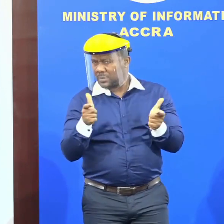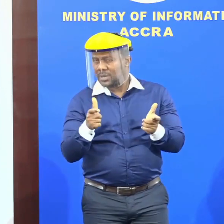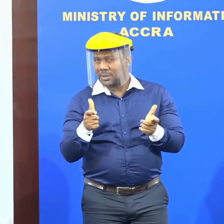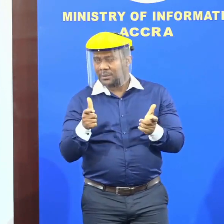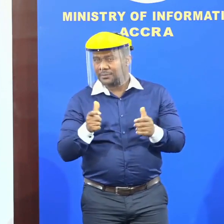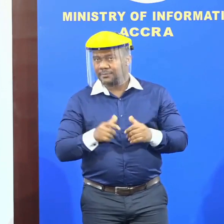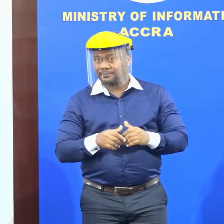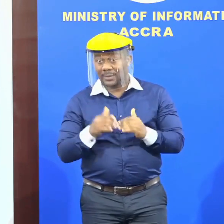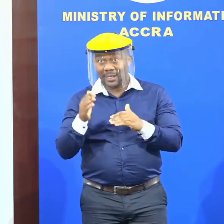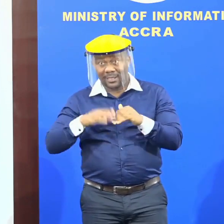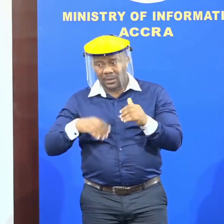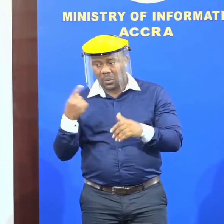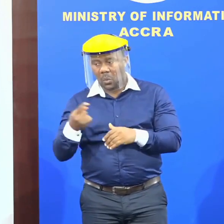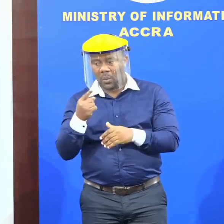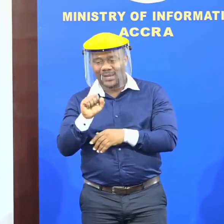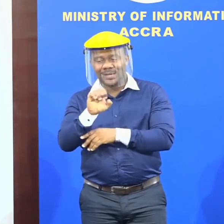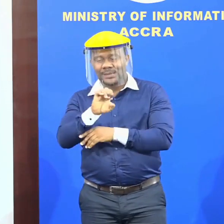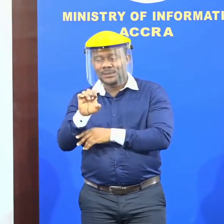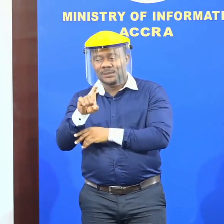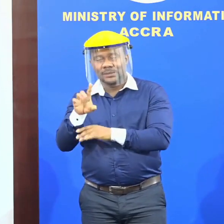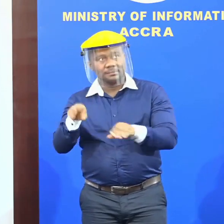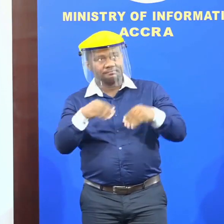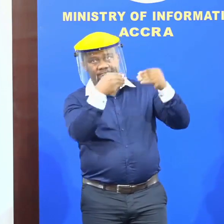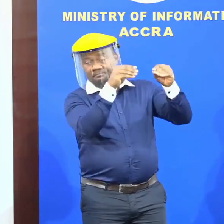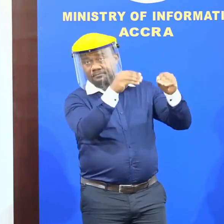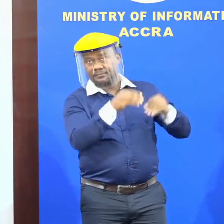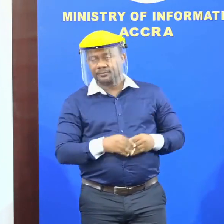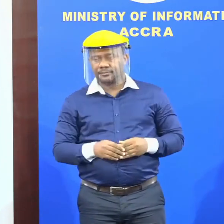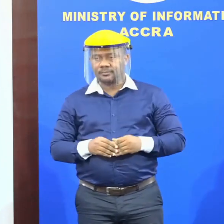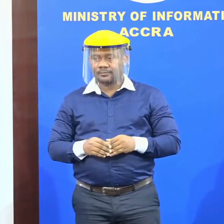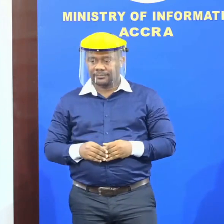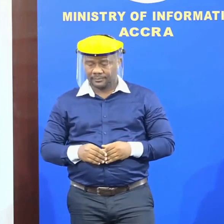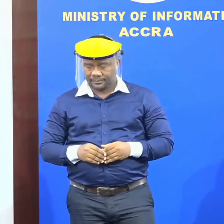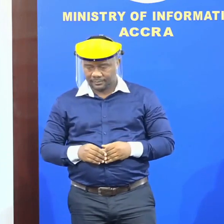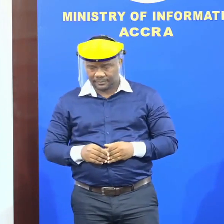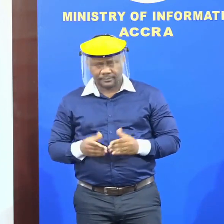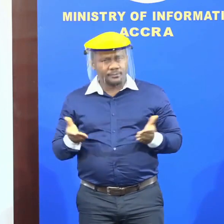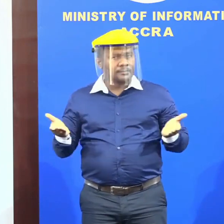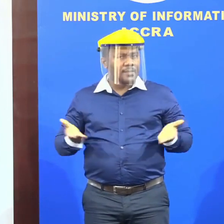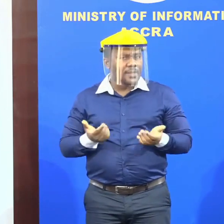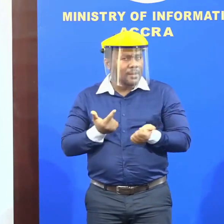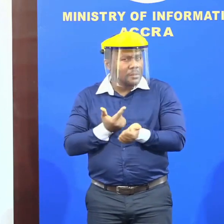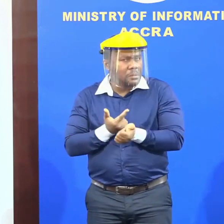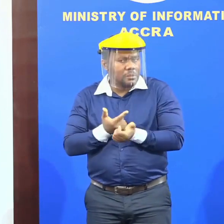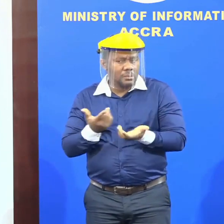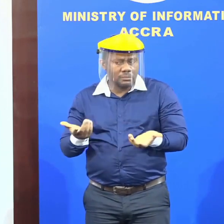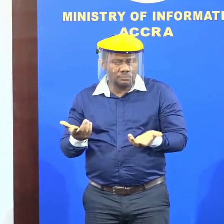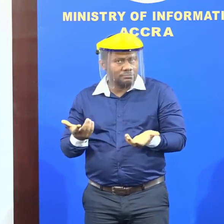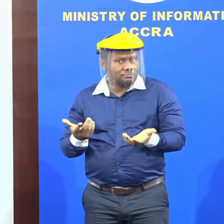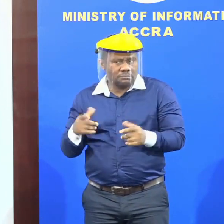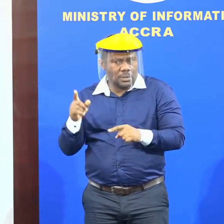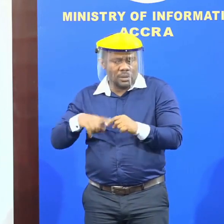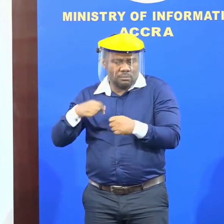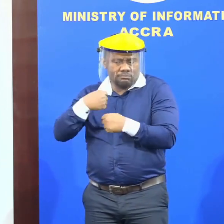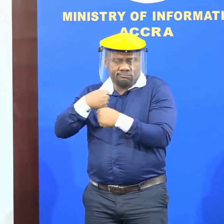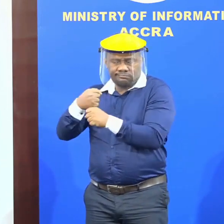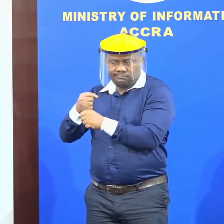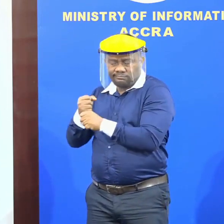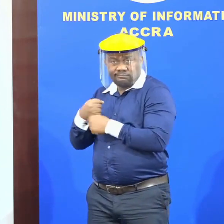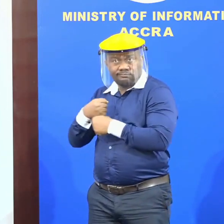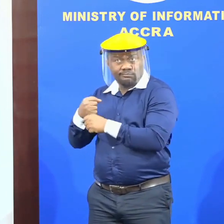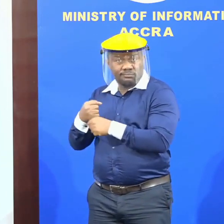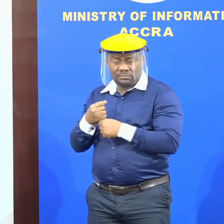beko keke nanso esan se yankase ememu ha no enema enya free kuku mu no ye ni bi nti eya enhya manfo nso